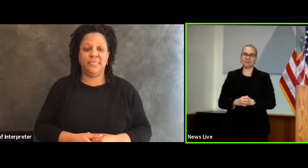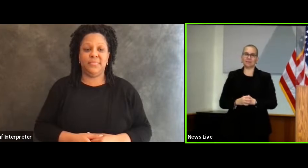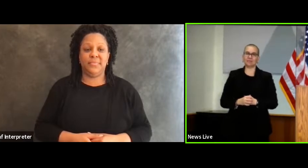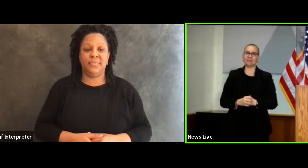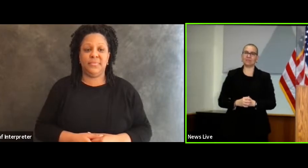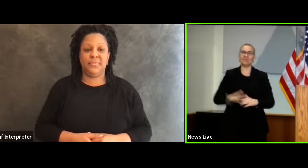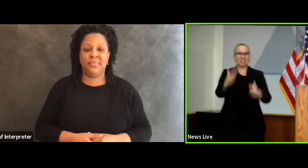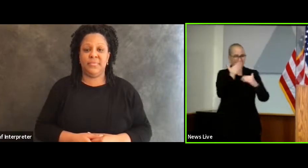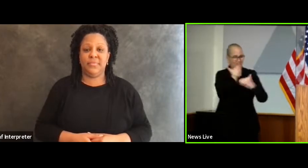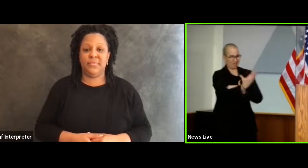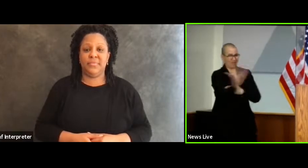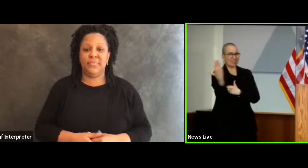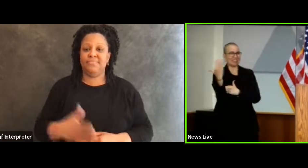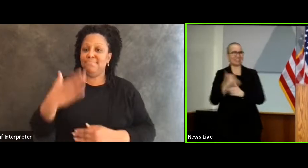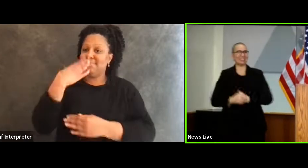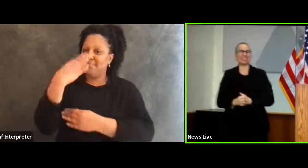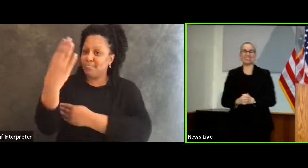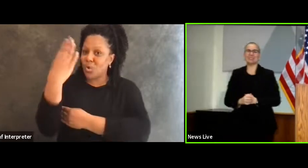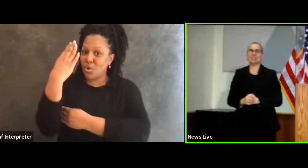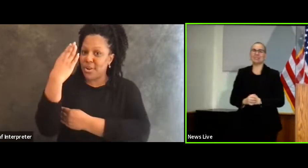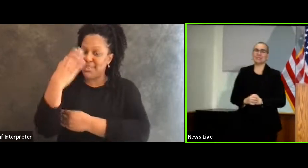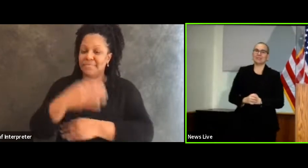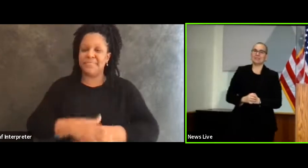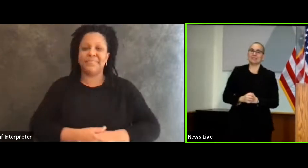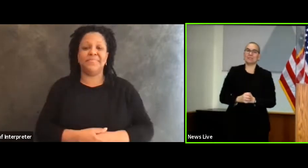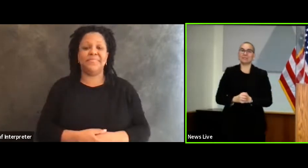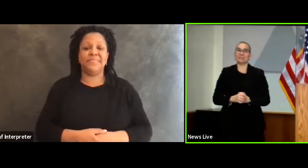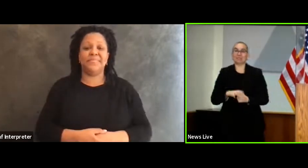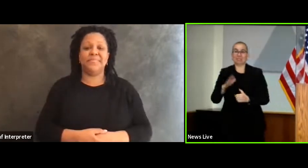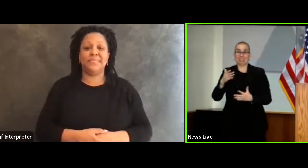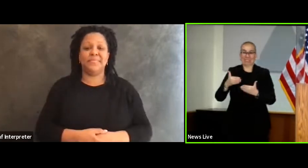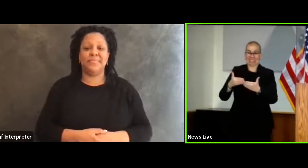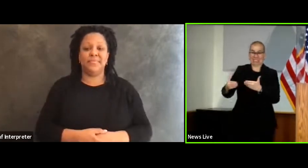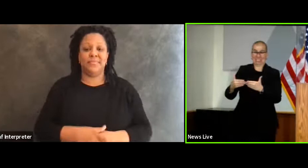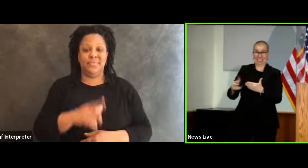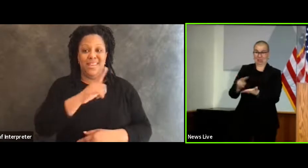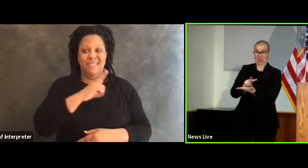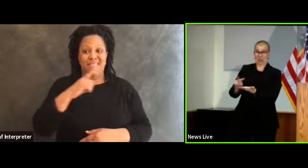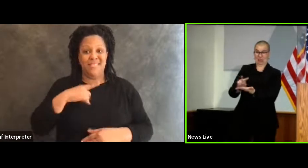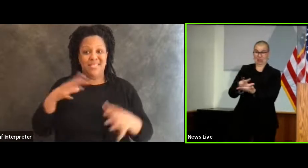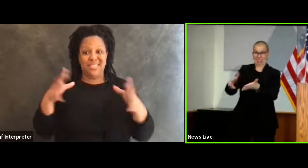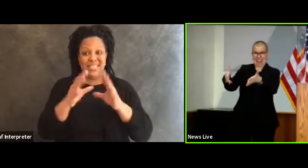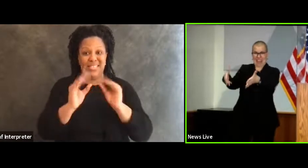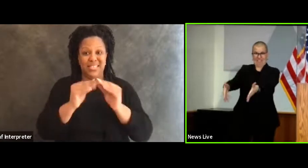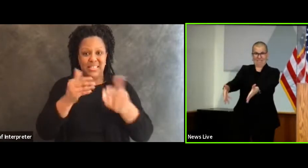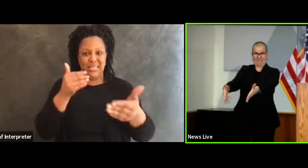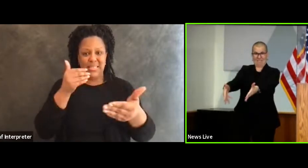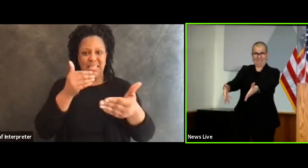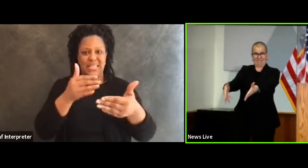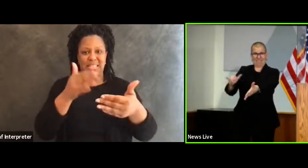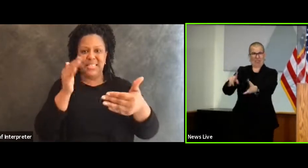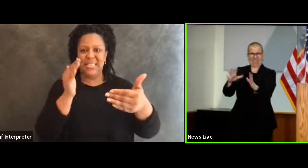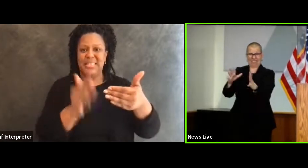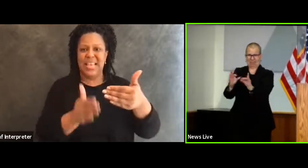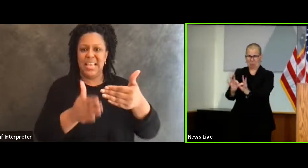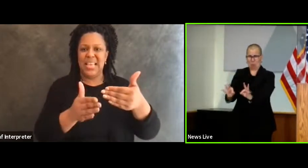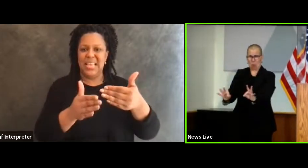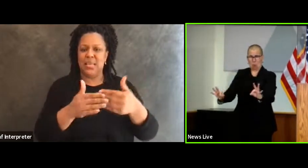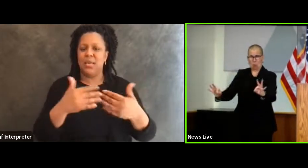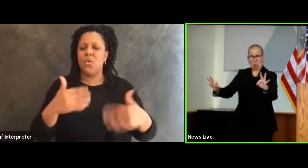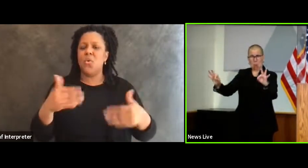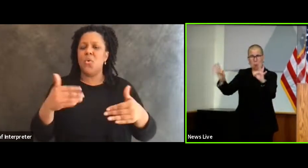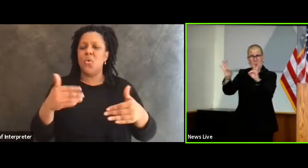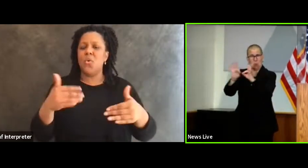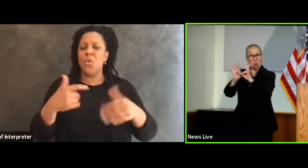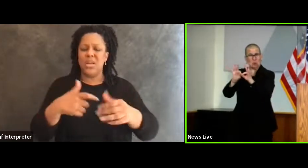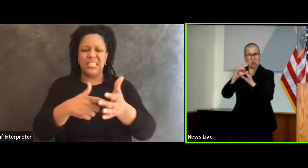Good morning. As we enter the final weeks of the legislative session, it is absolutely essential that significant